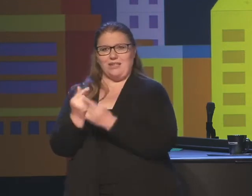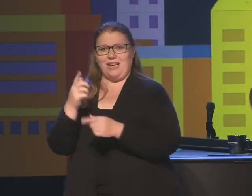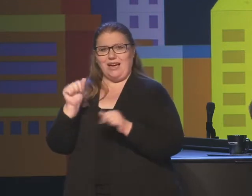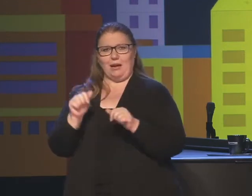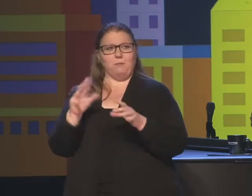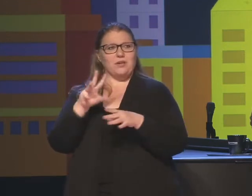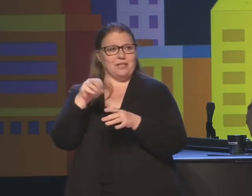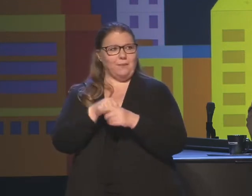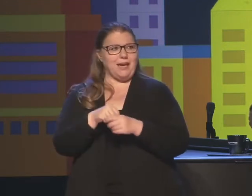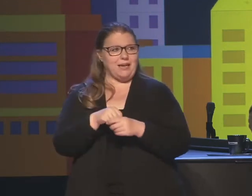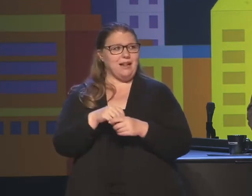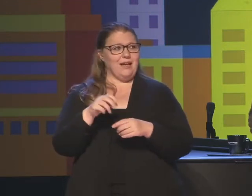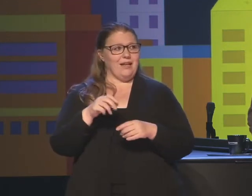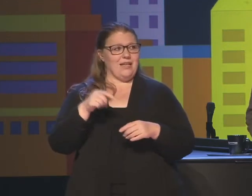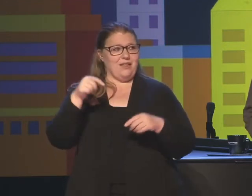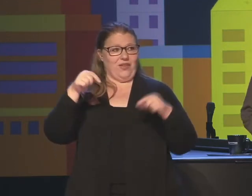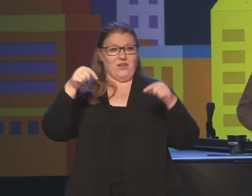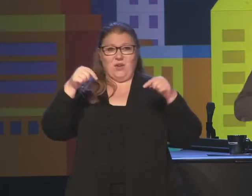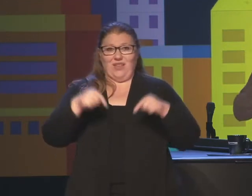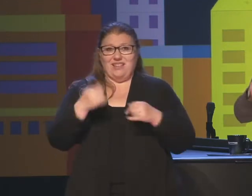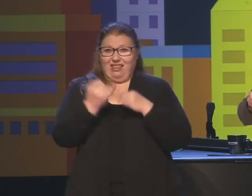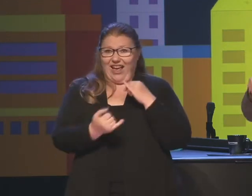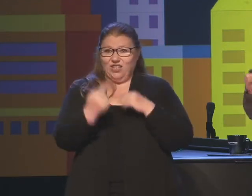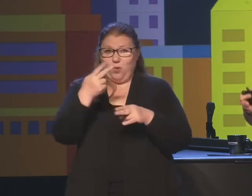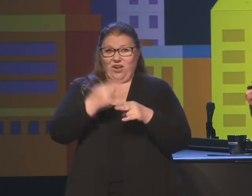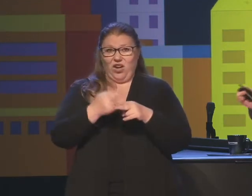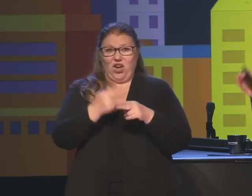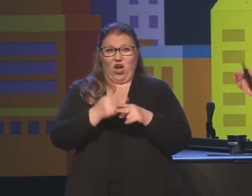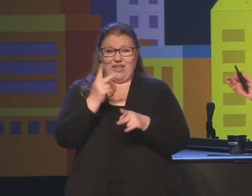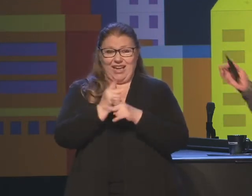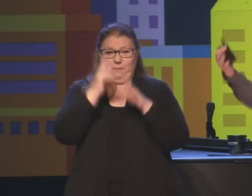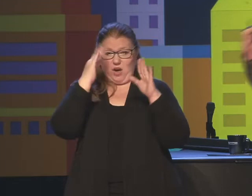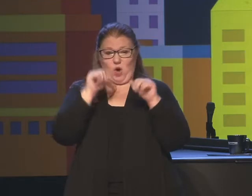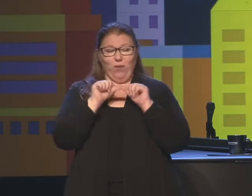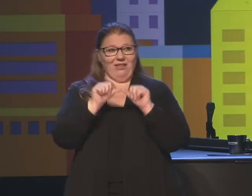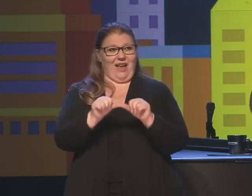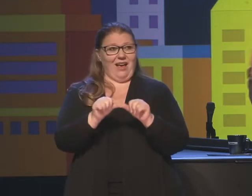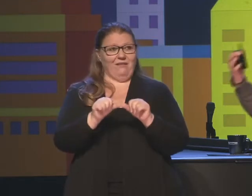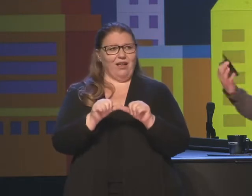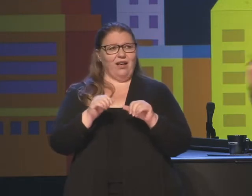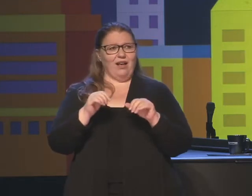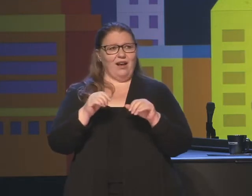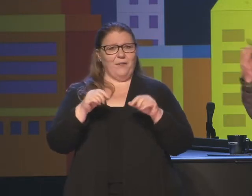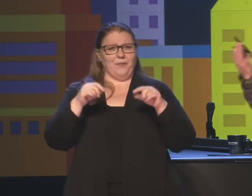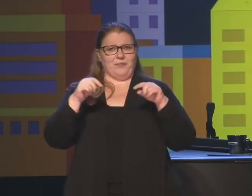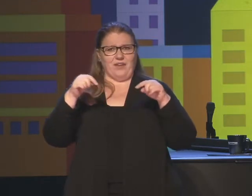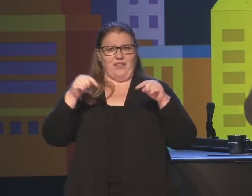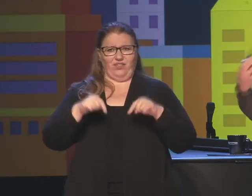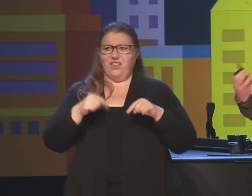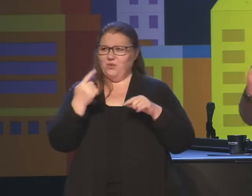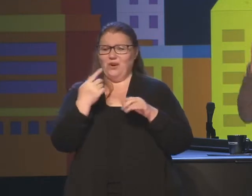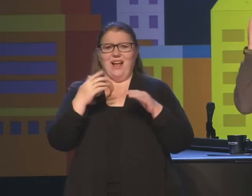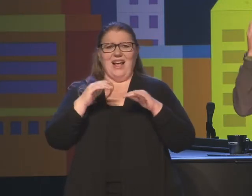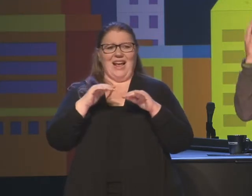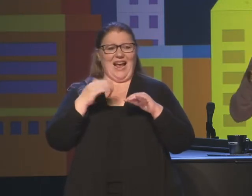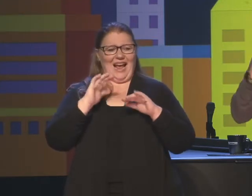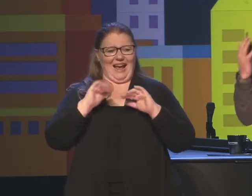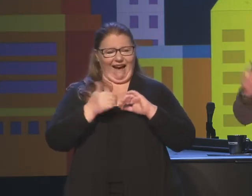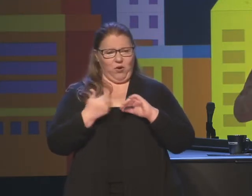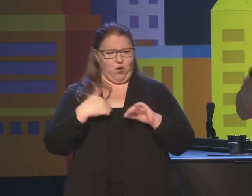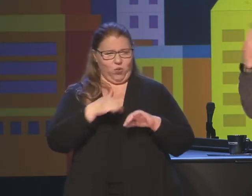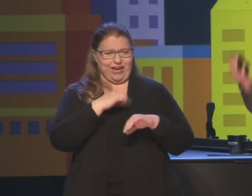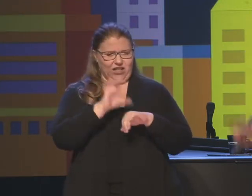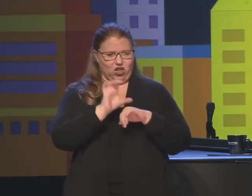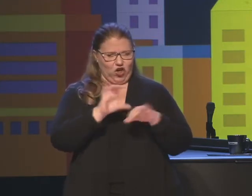final one called Keeping Hope Alive. And this series is really about how do we as a group of people, as a collective called the church